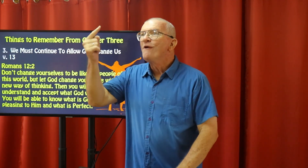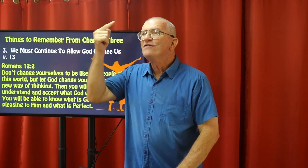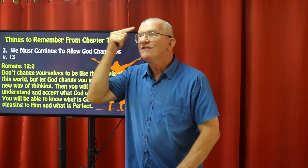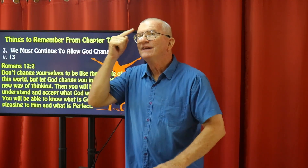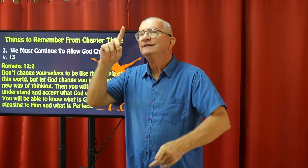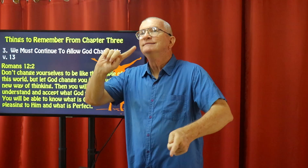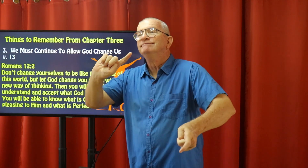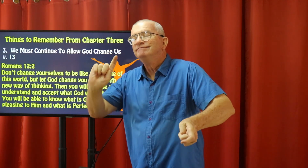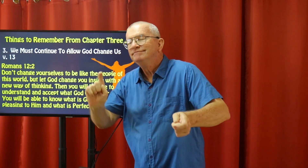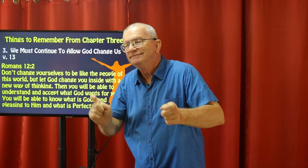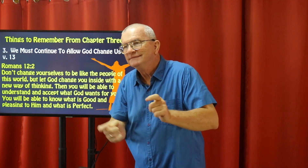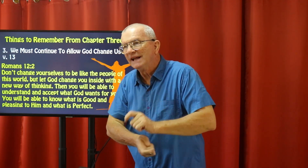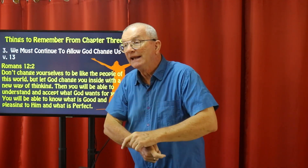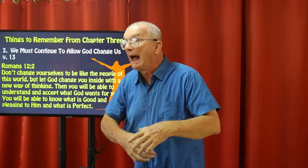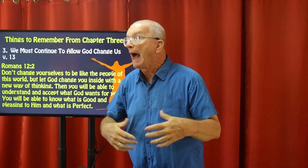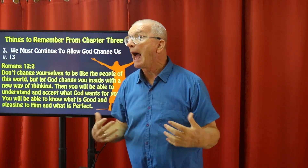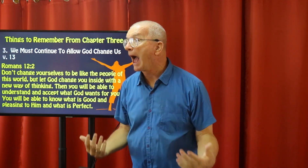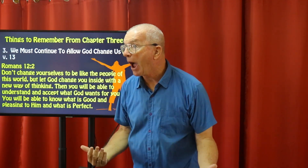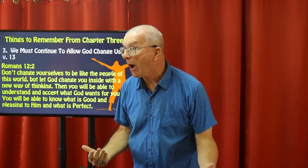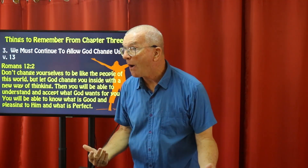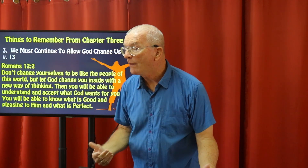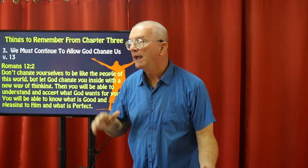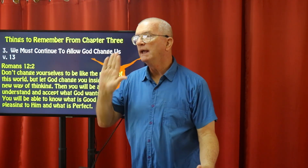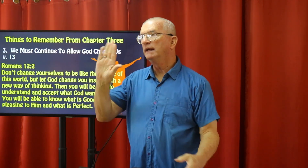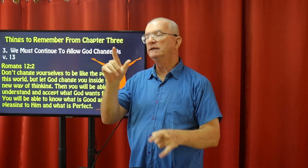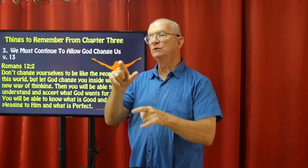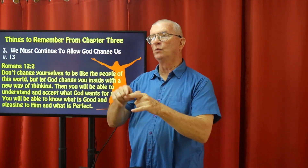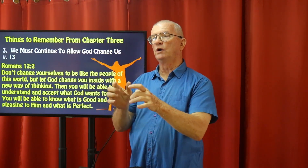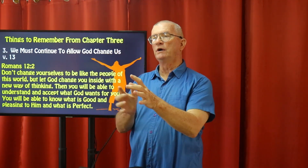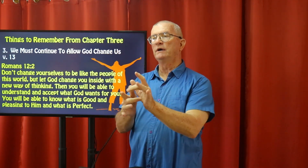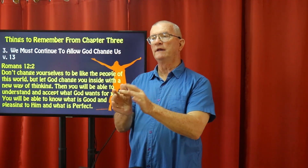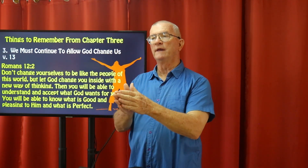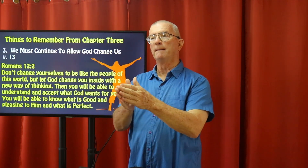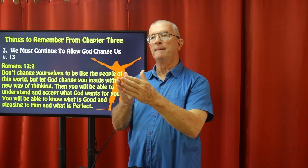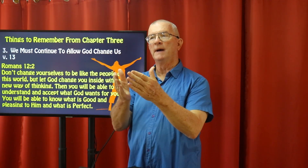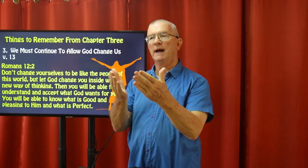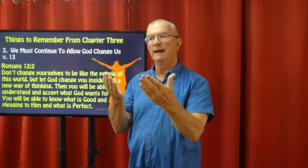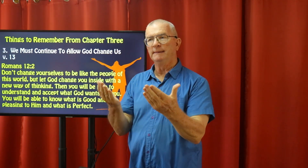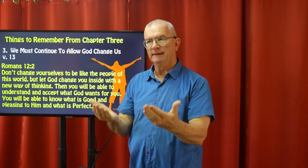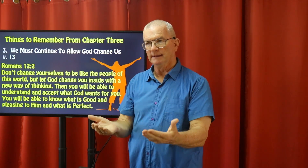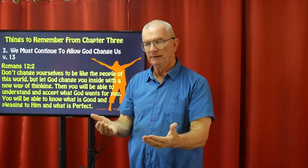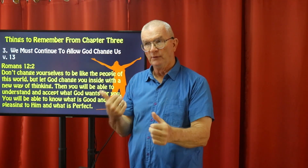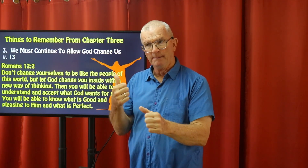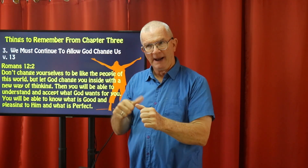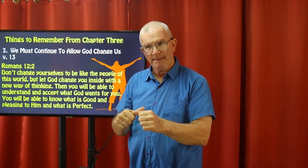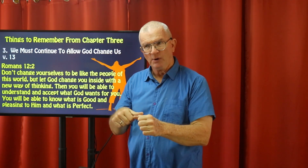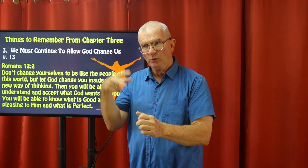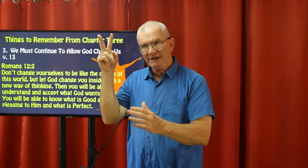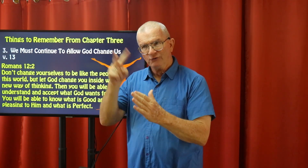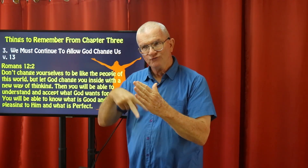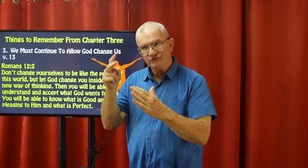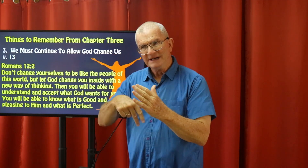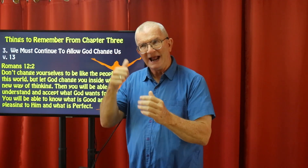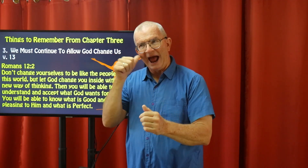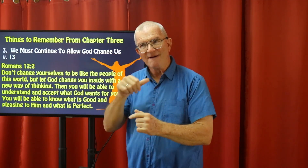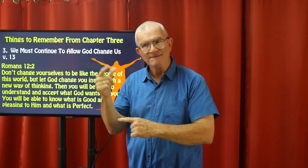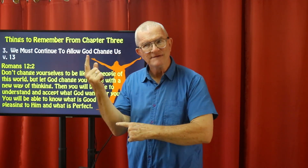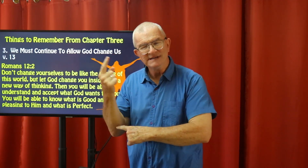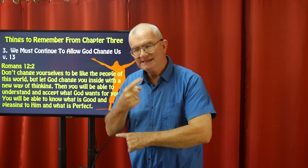Allow your thinking to be changed. How? His Word, the Bible. Remember,